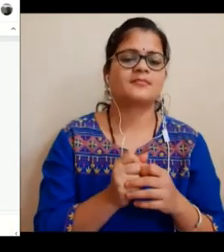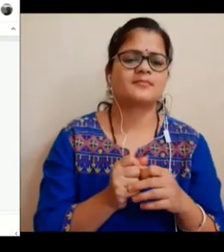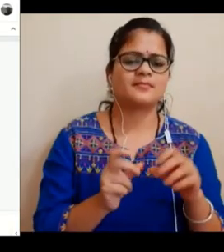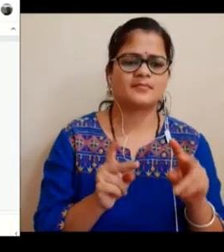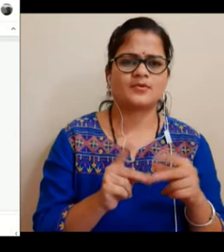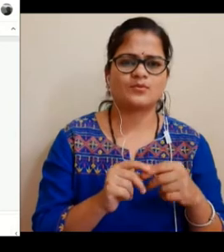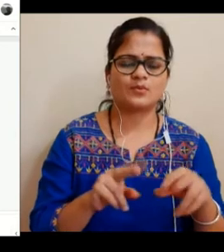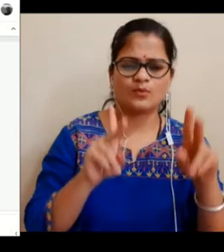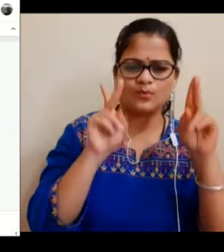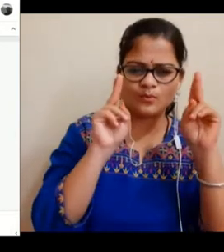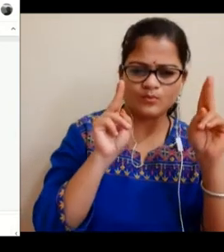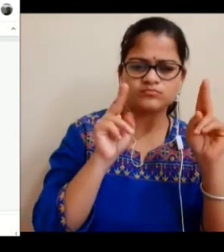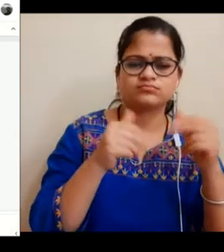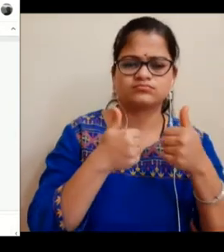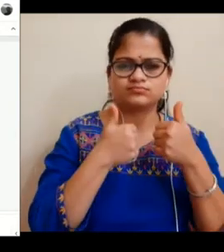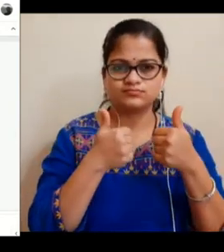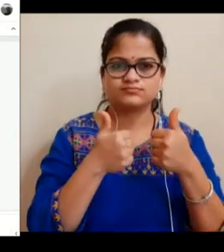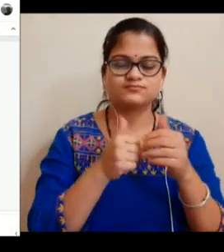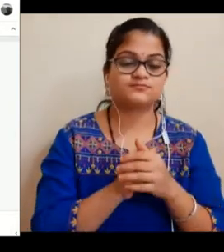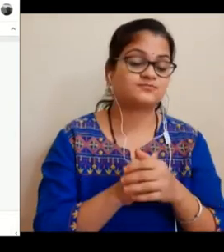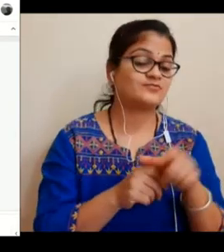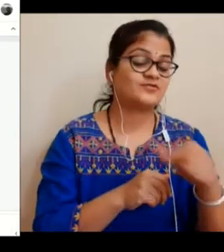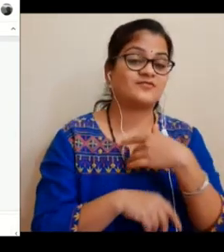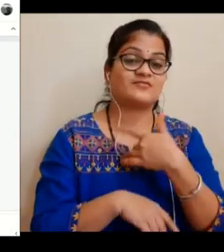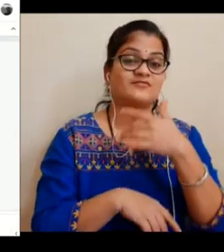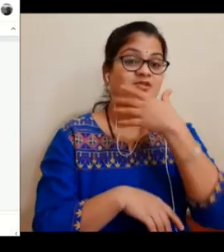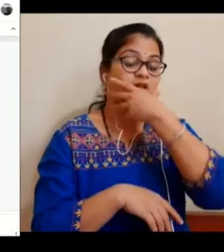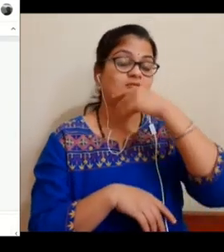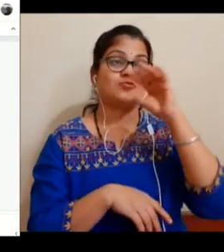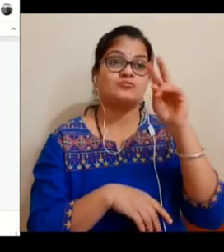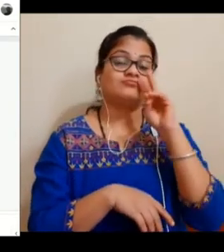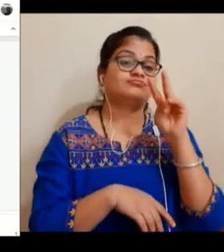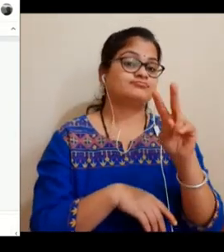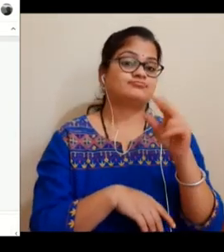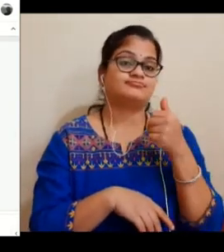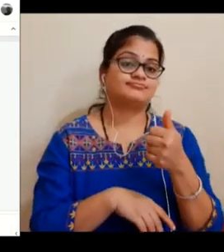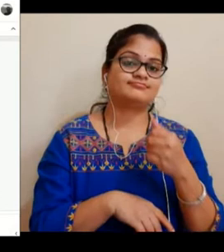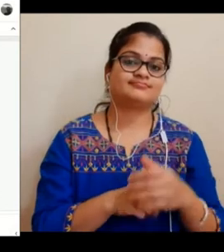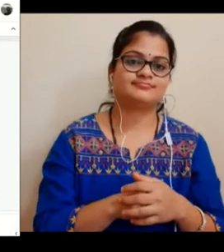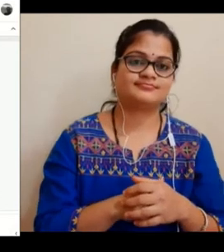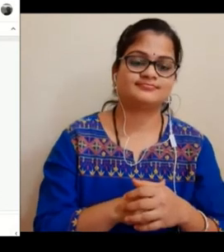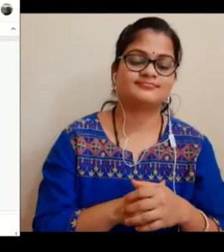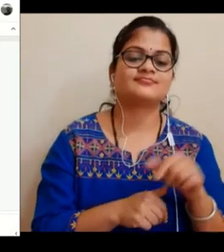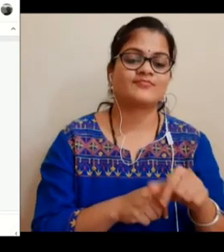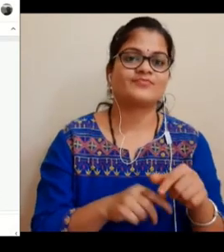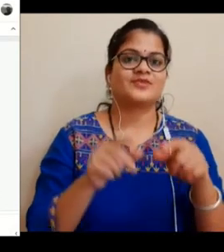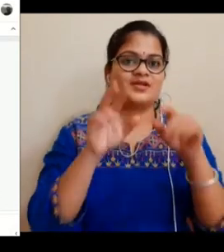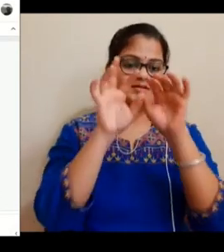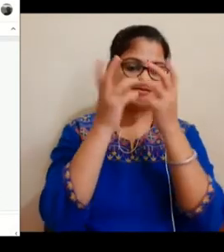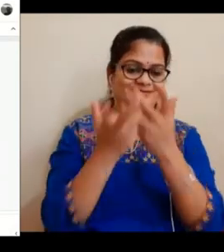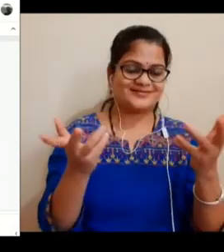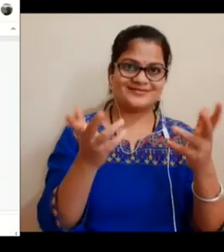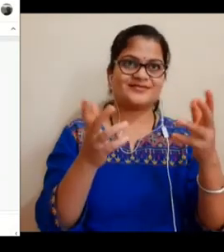But I'm expecting if all goes well, this will be very cute, beautiful to look at. Okay, so now my elements